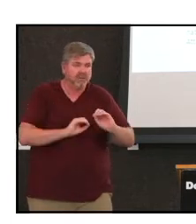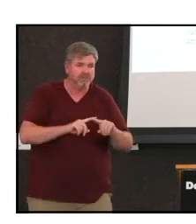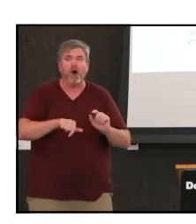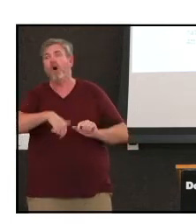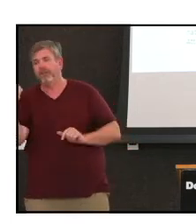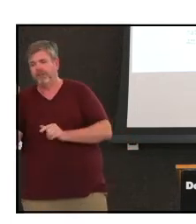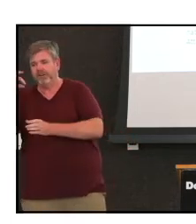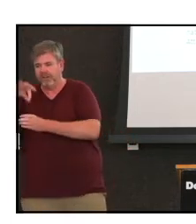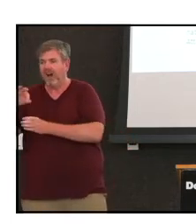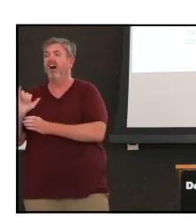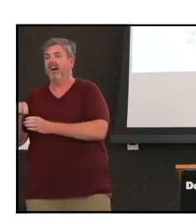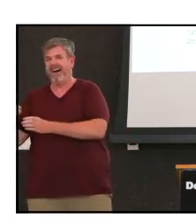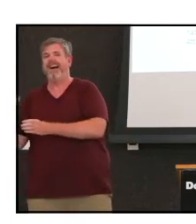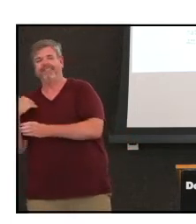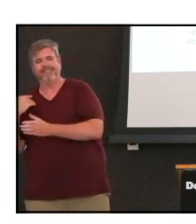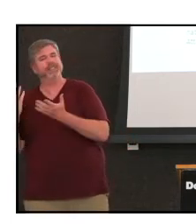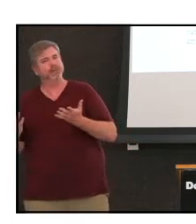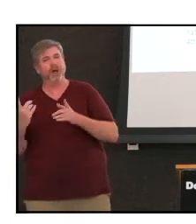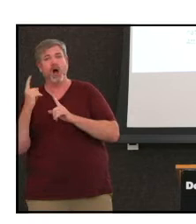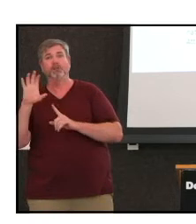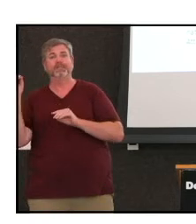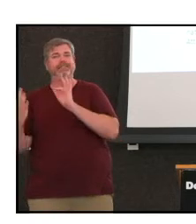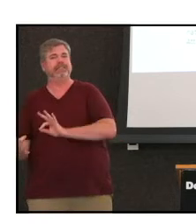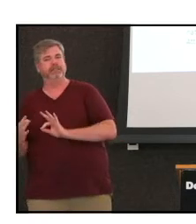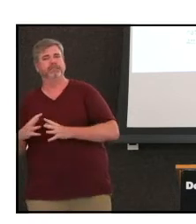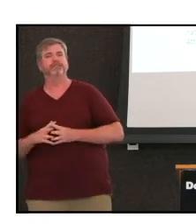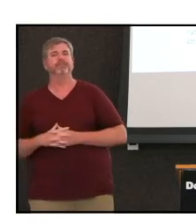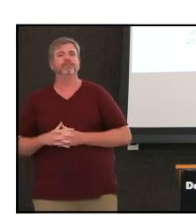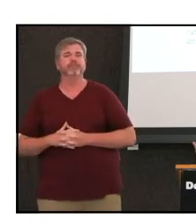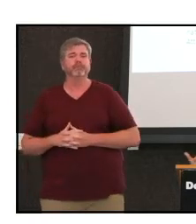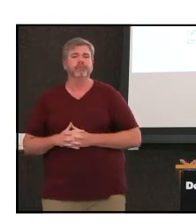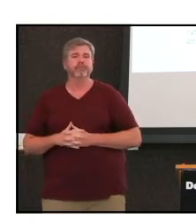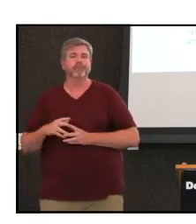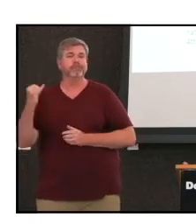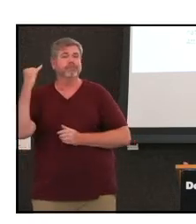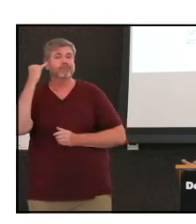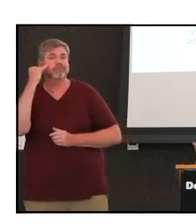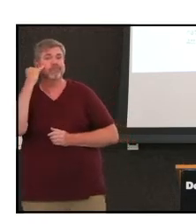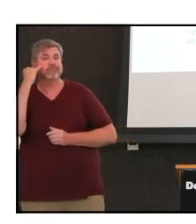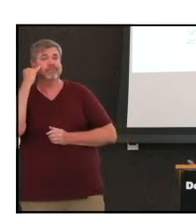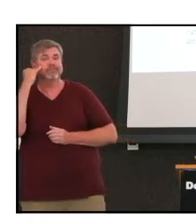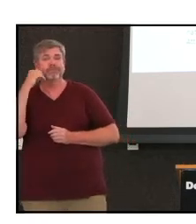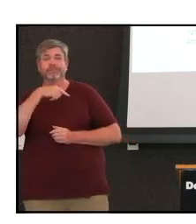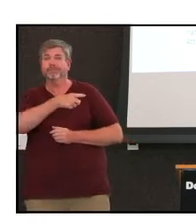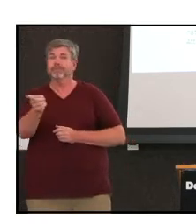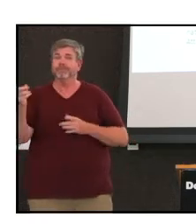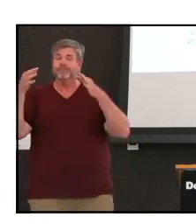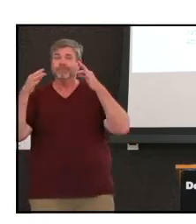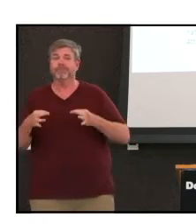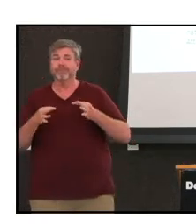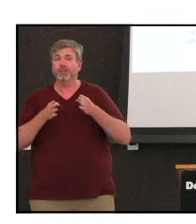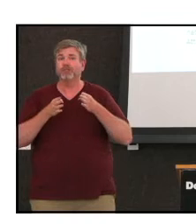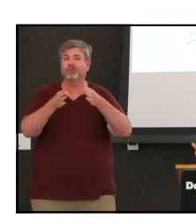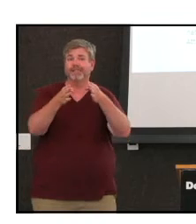it. If you do take street pills, we tell people to make sure you have someone else with you. Take turns with the other person